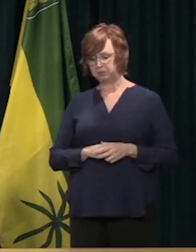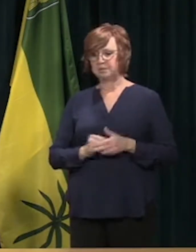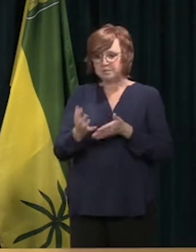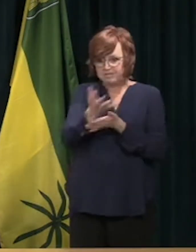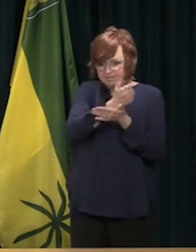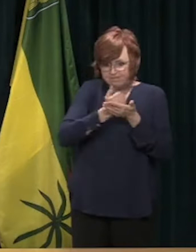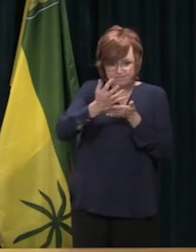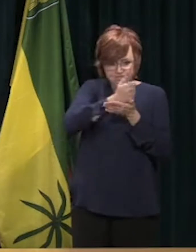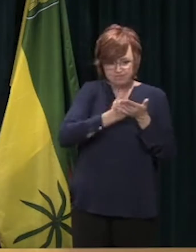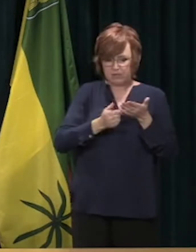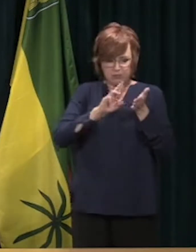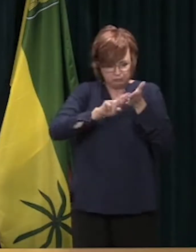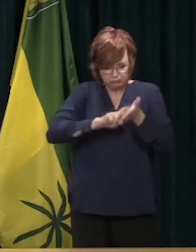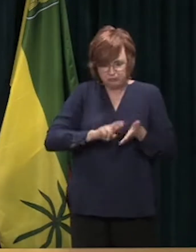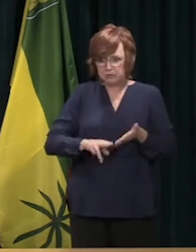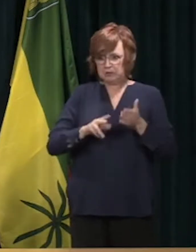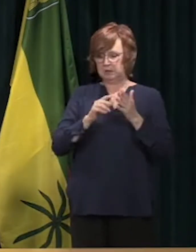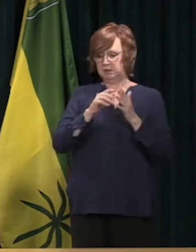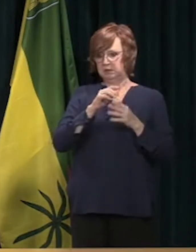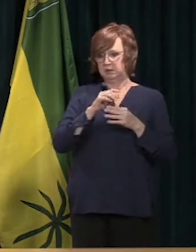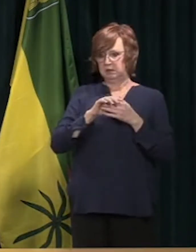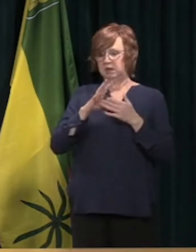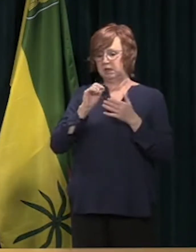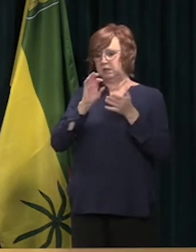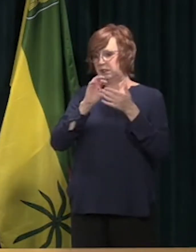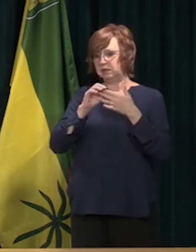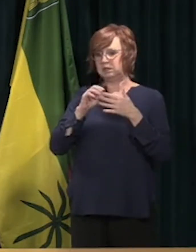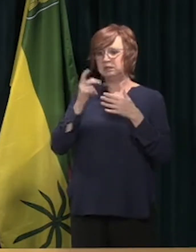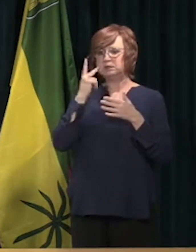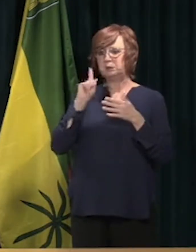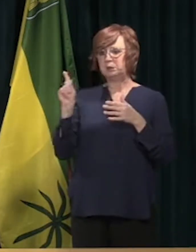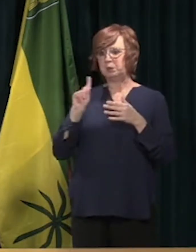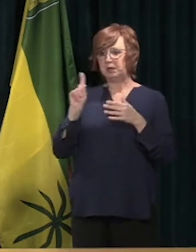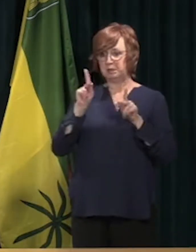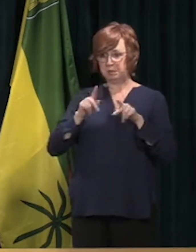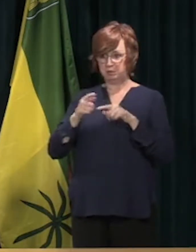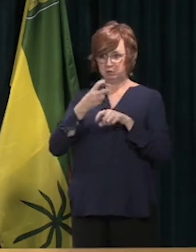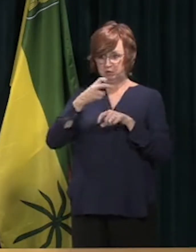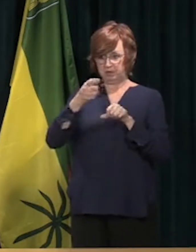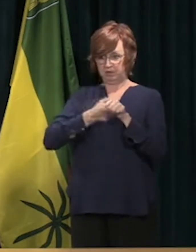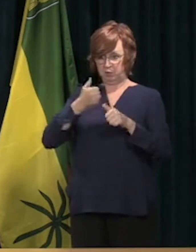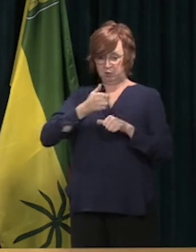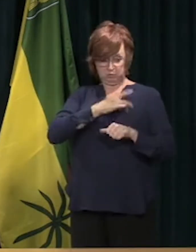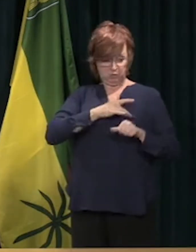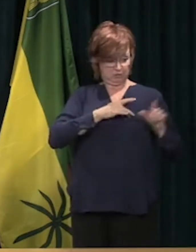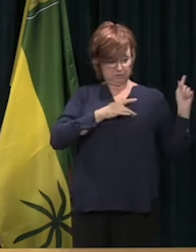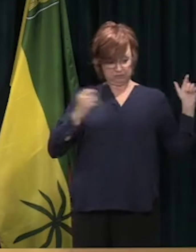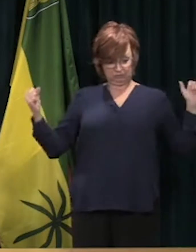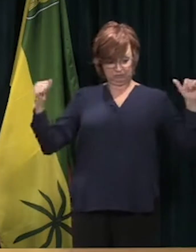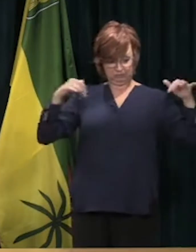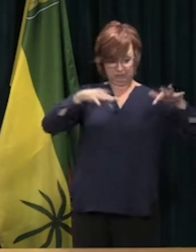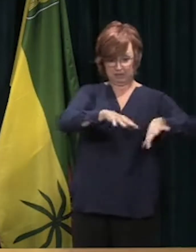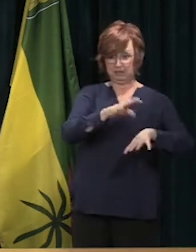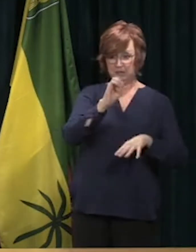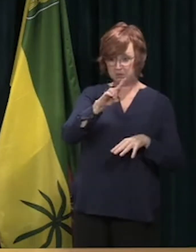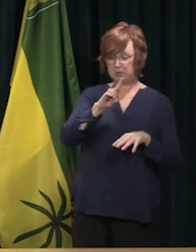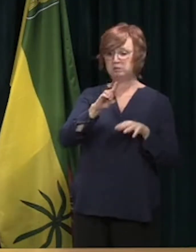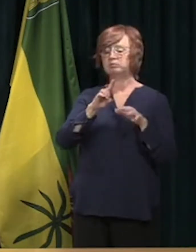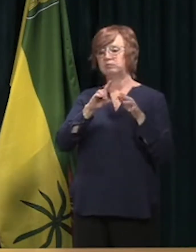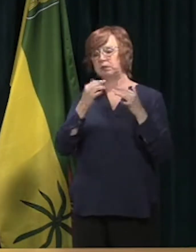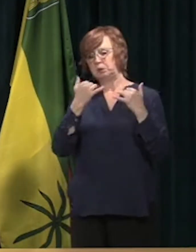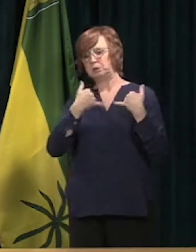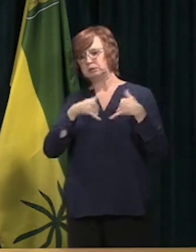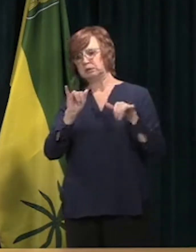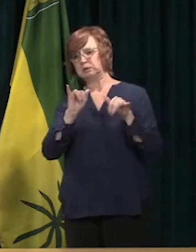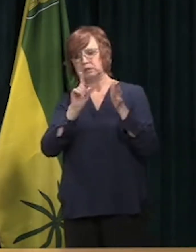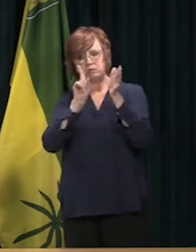collected and communicated to all the provinces from where people may have come to that event. And what happens as part of this case content investigation is details